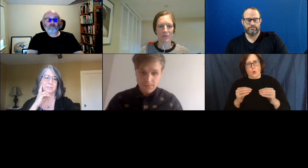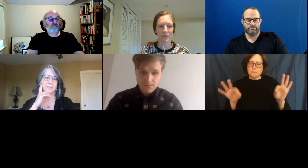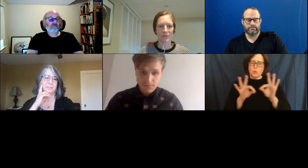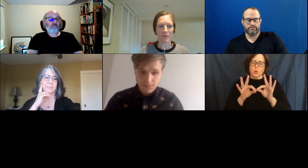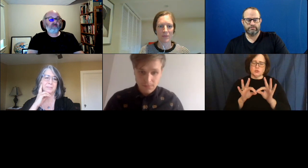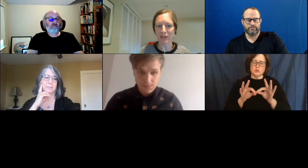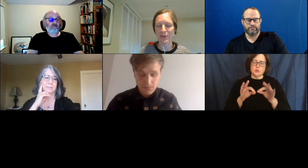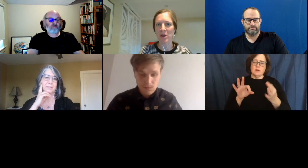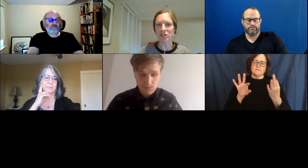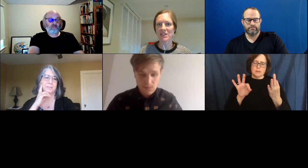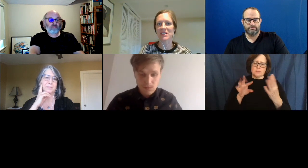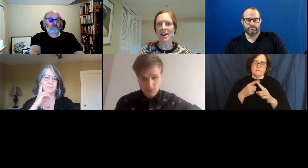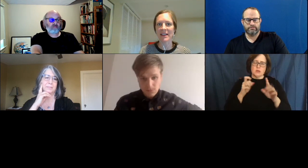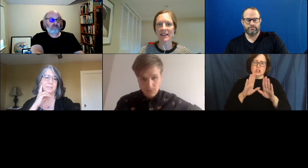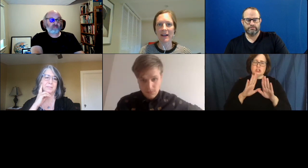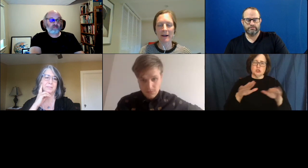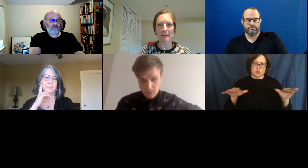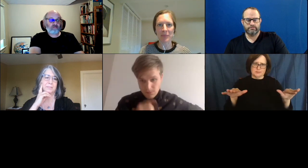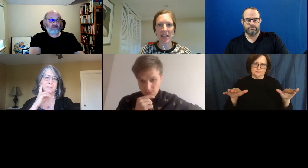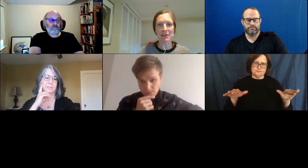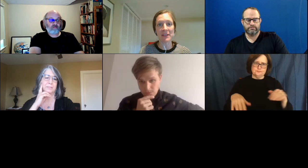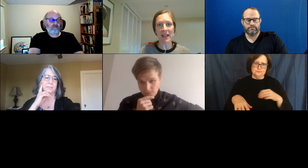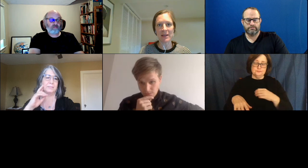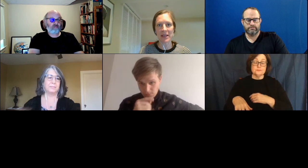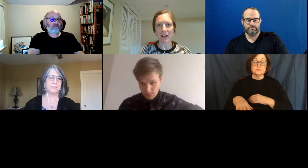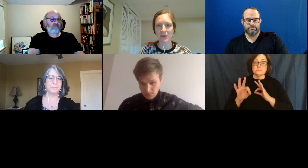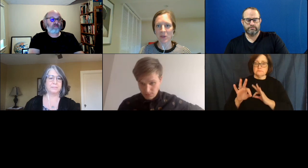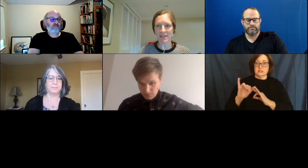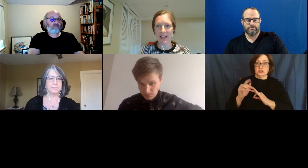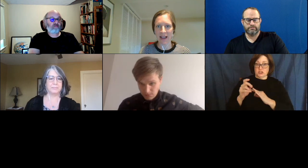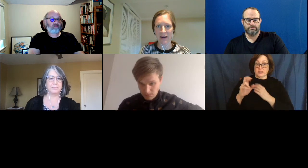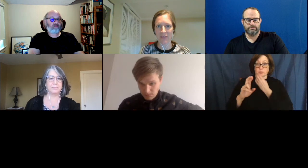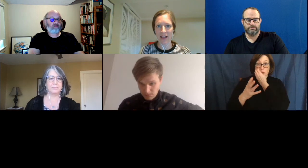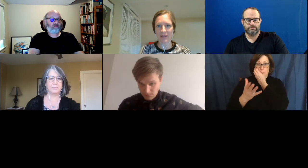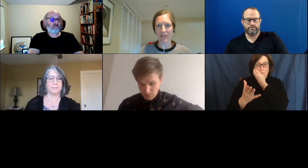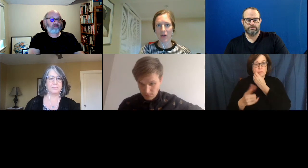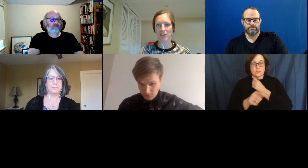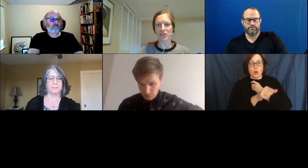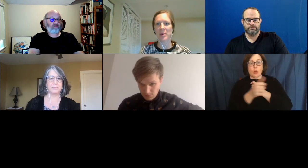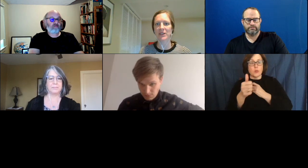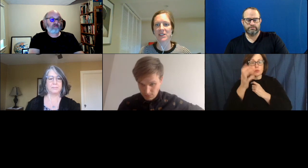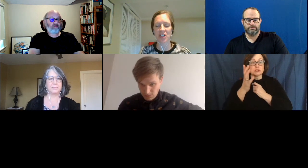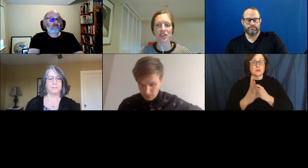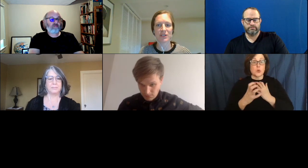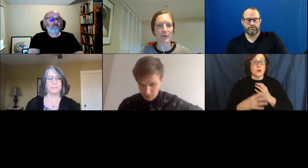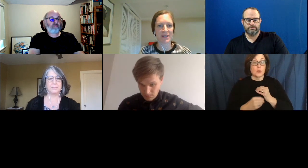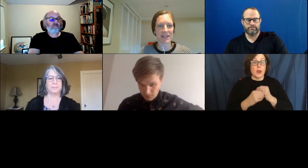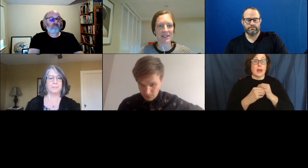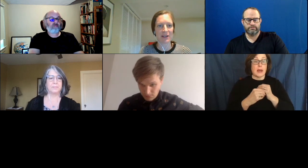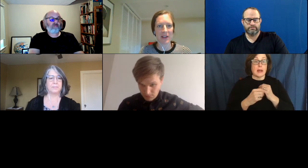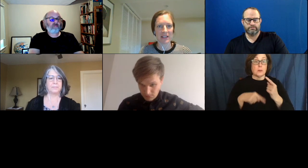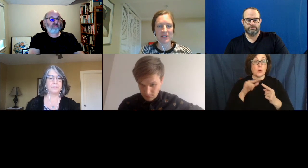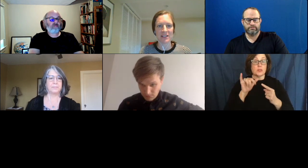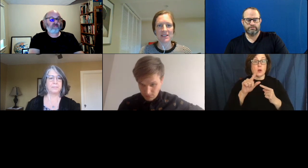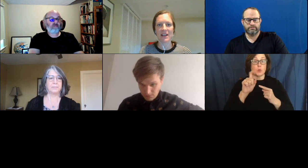Thank you so much. Is there anything that anybody else wants to add on that question about suggestions for assessing